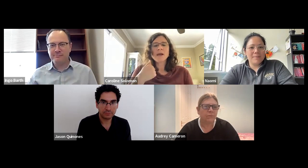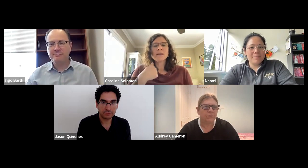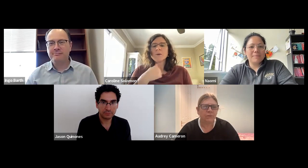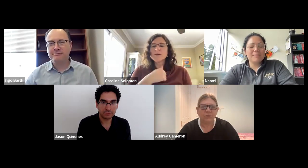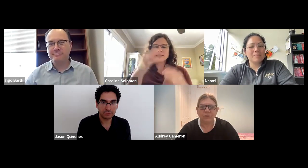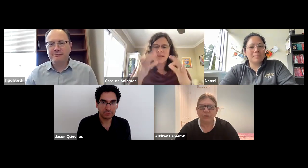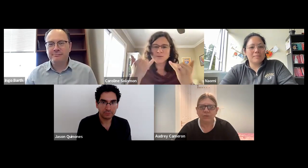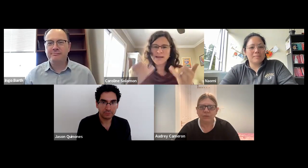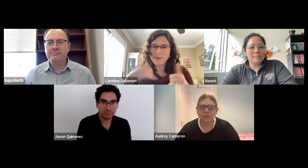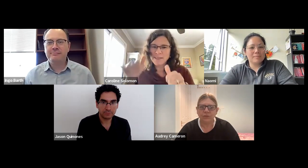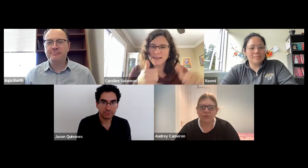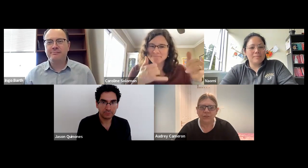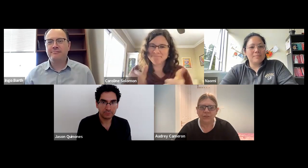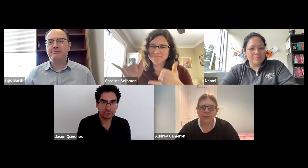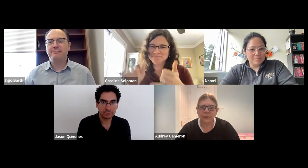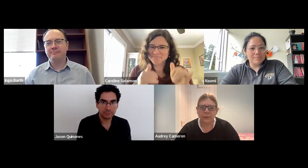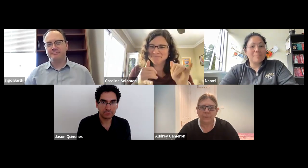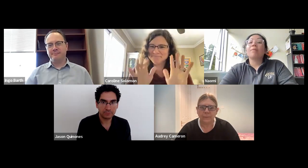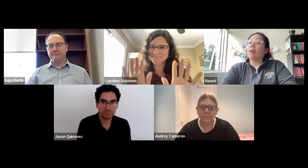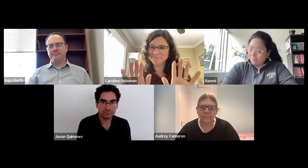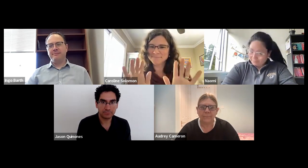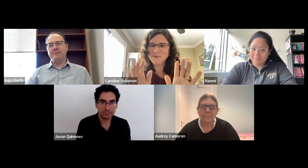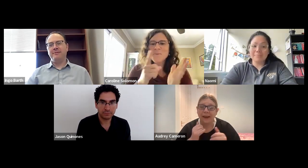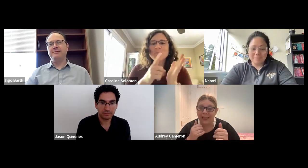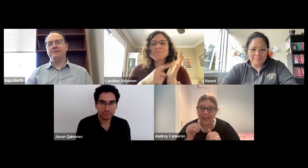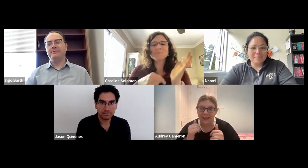So what should we start with, Dr. Solomon? I think let's start with the game.